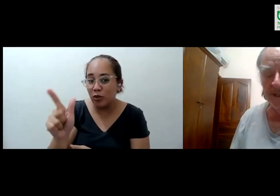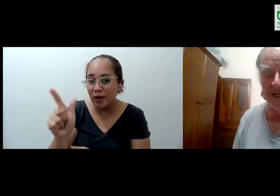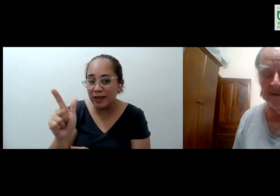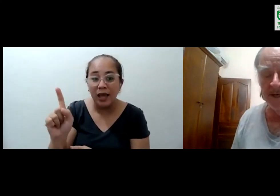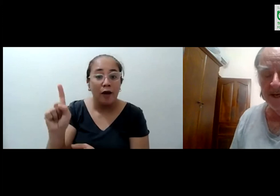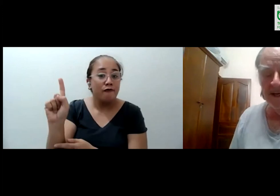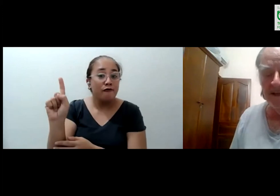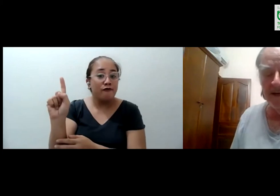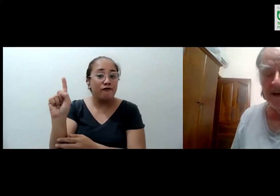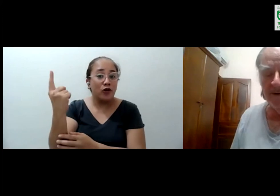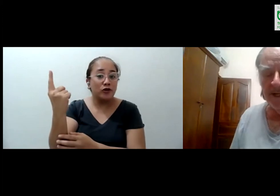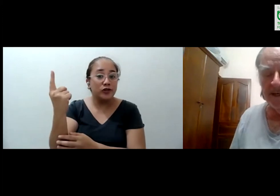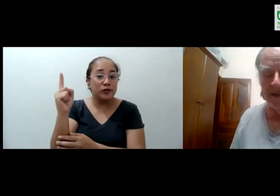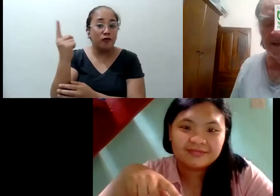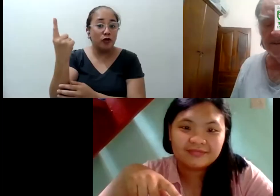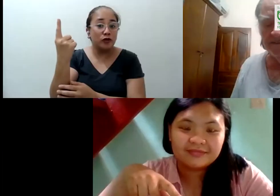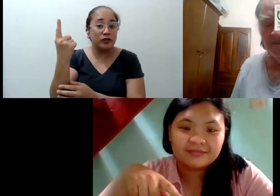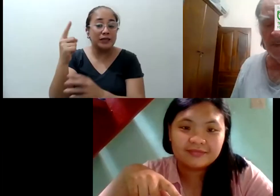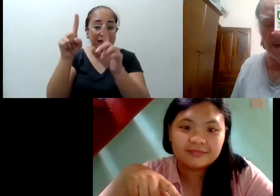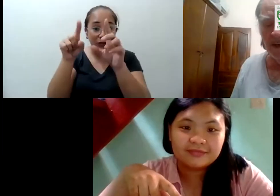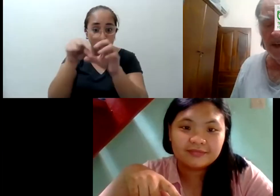go through the test. Then after that,